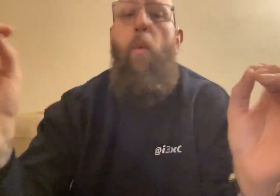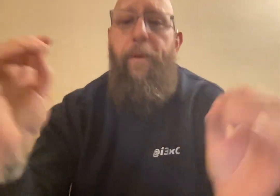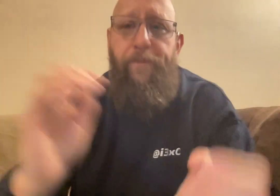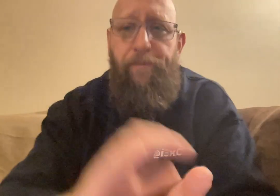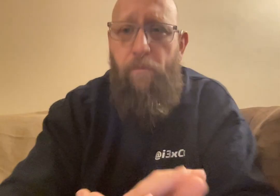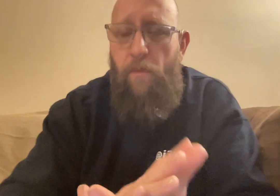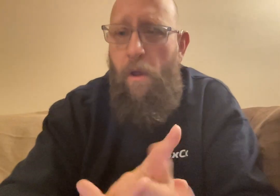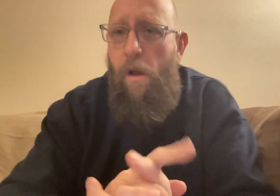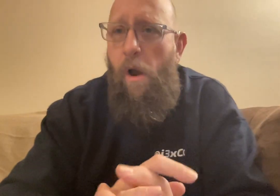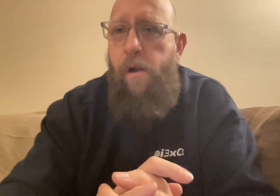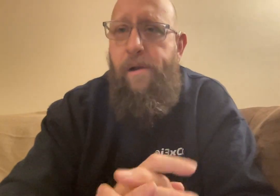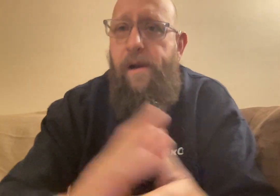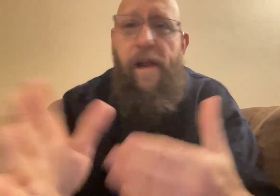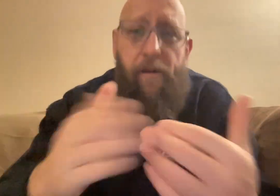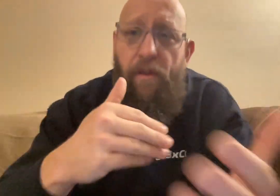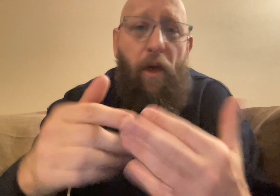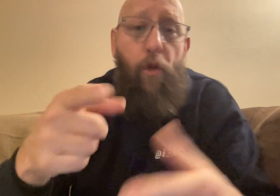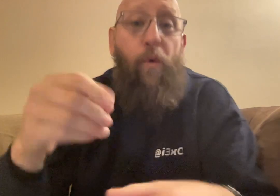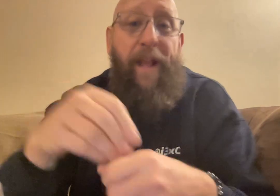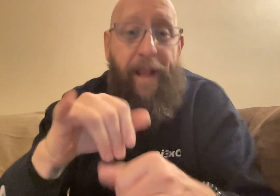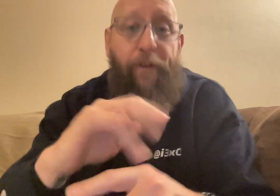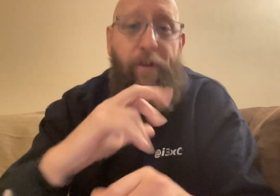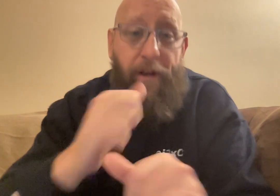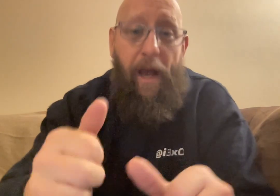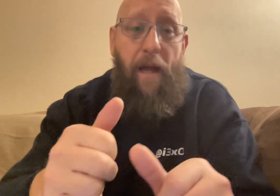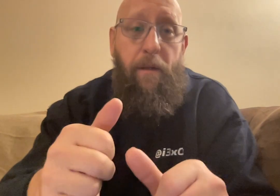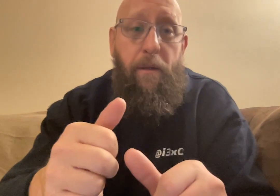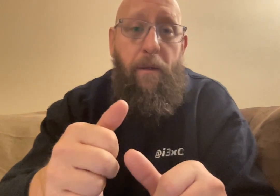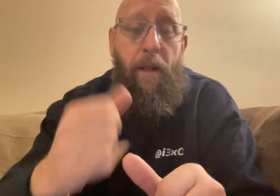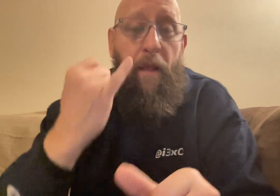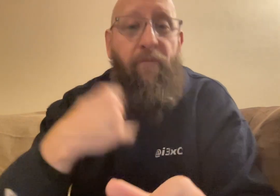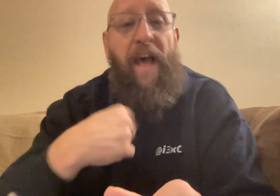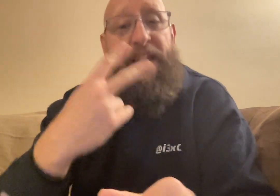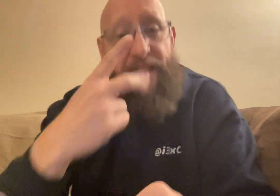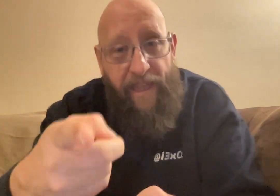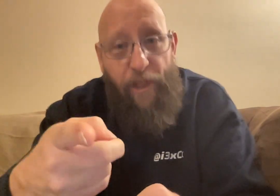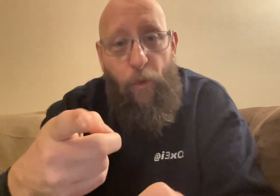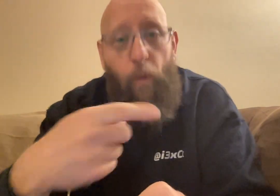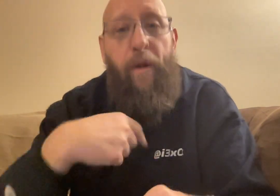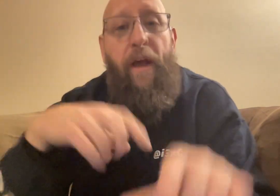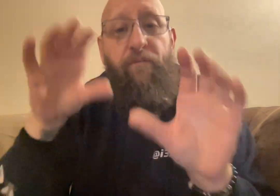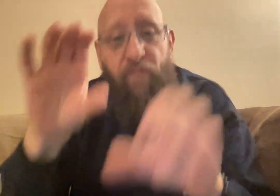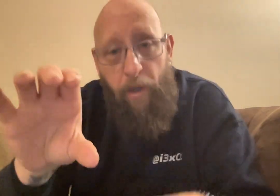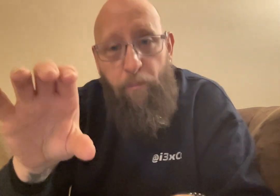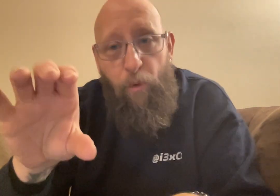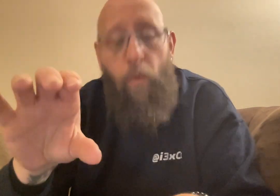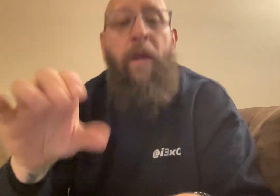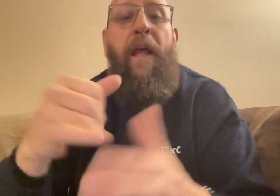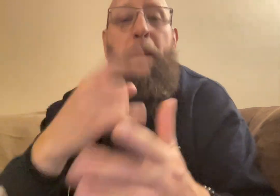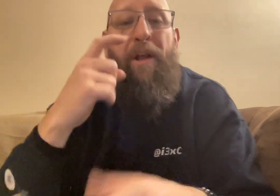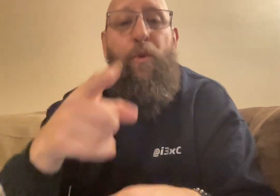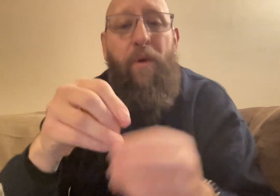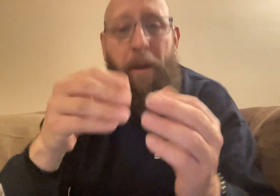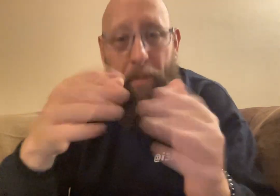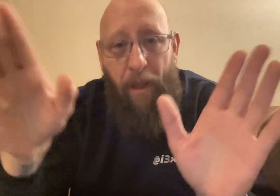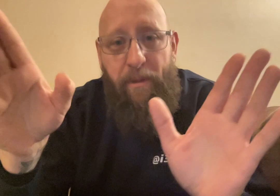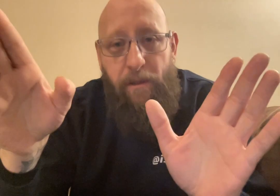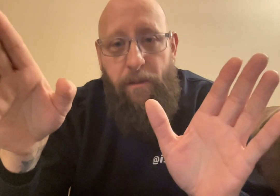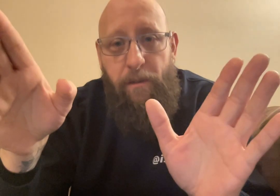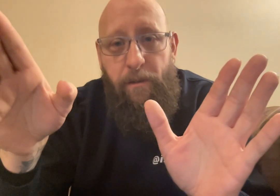one. Even though you were in it or not, if I see you and I film you, it's because you're in a public.